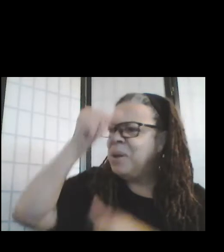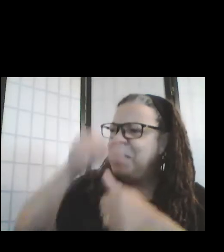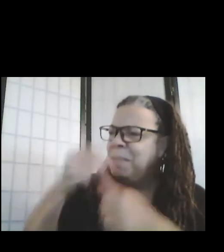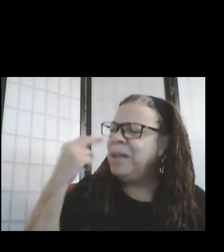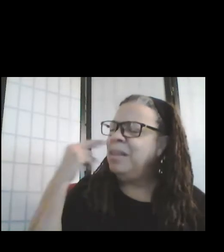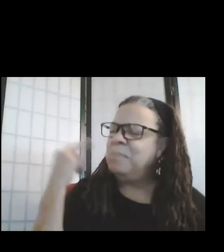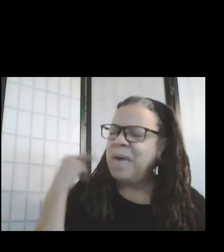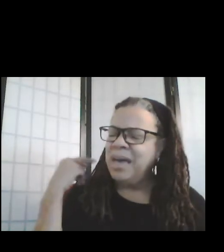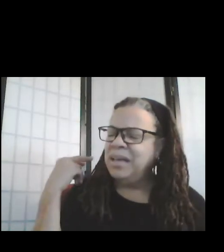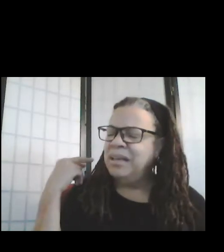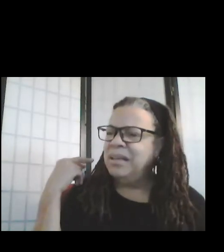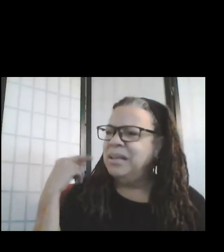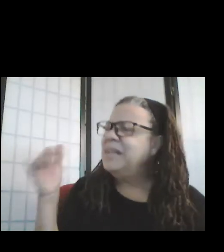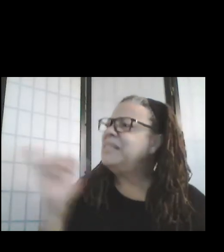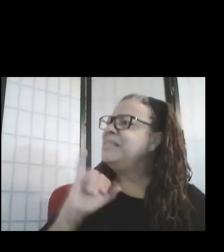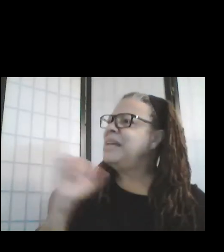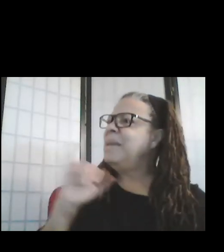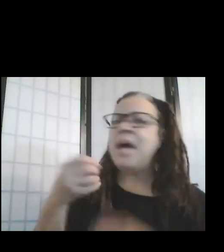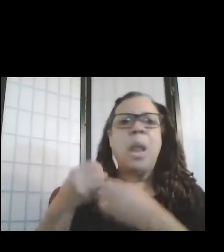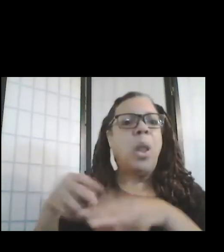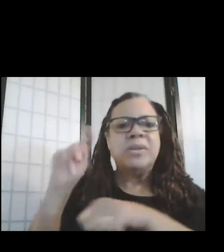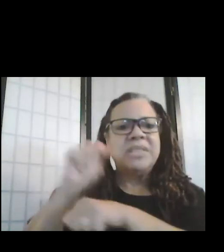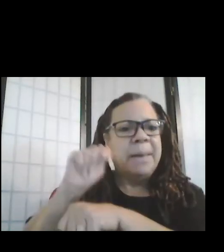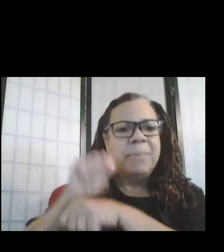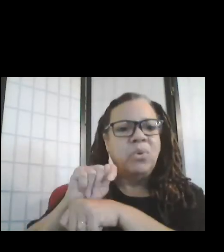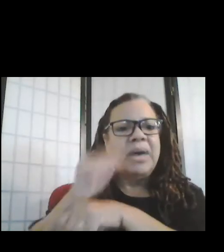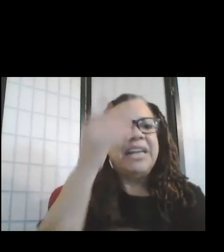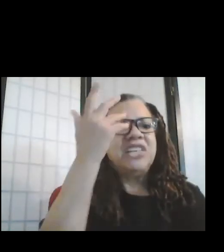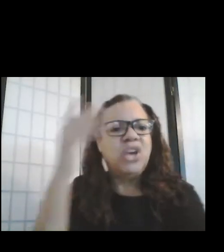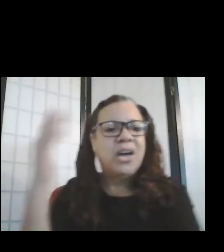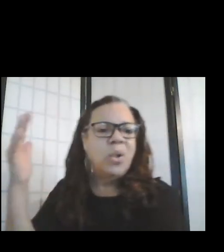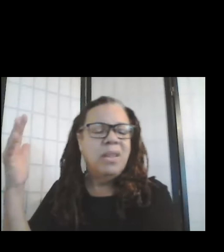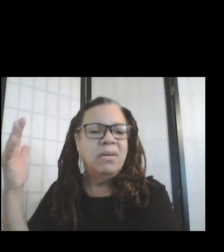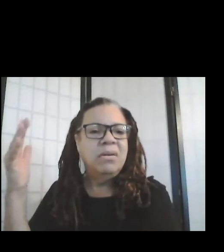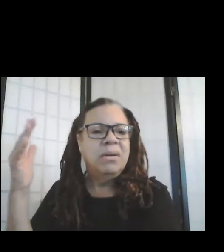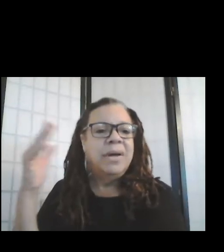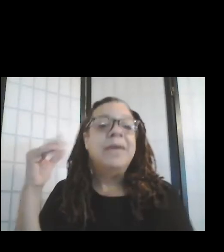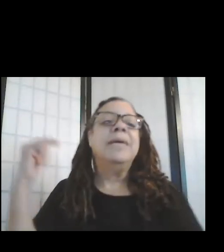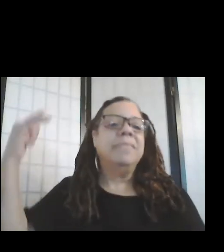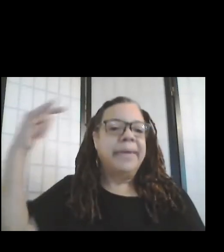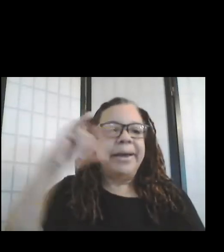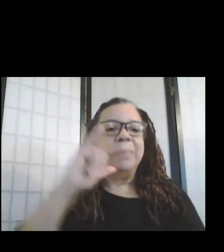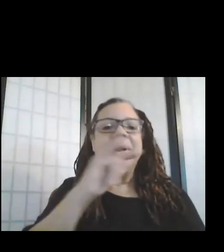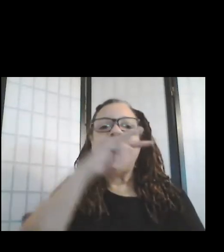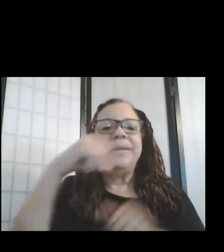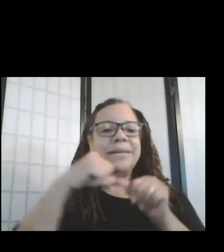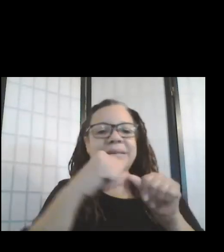like a lost temple in the jungle. The airplane floats on.